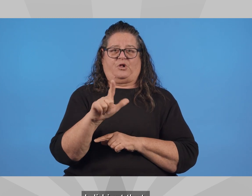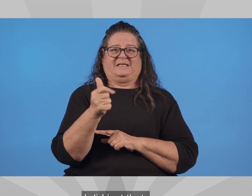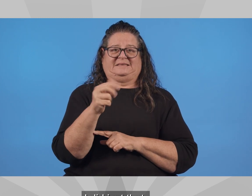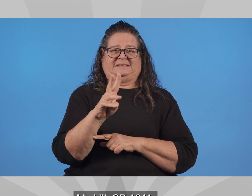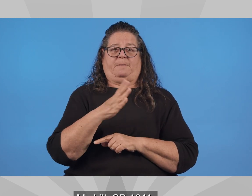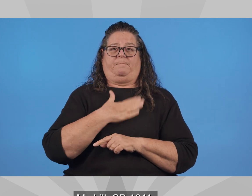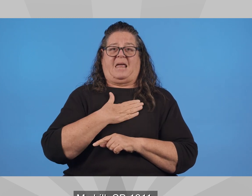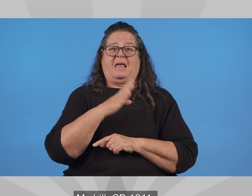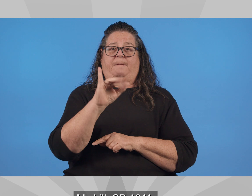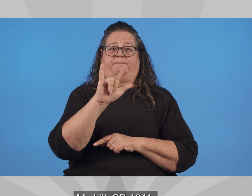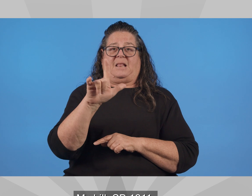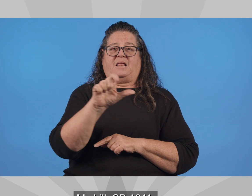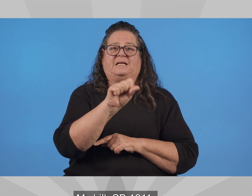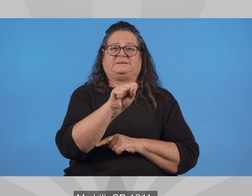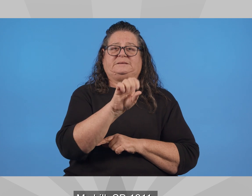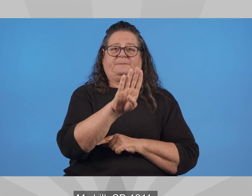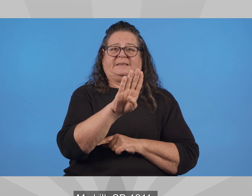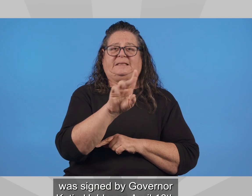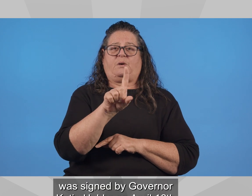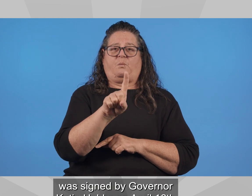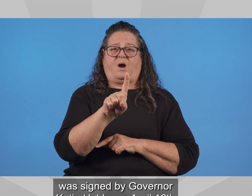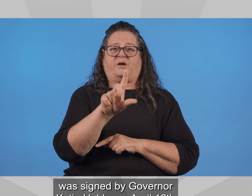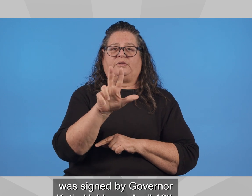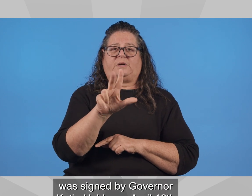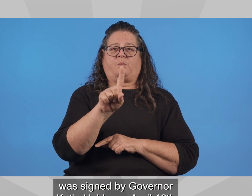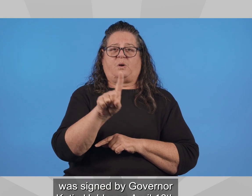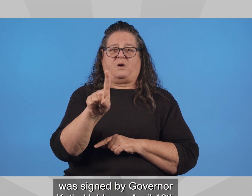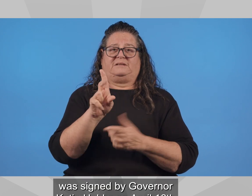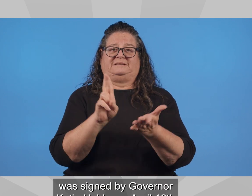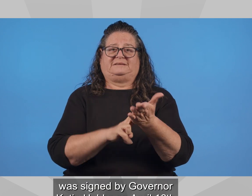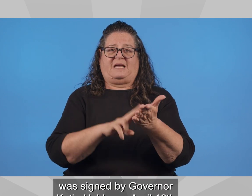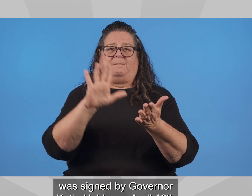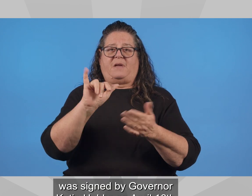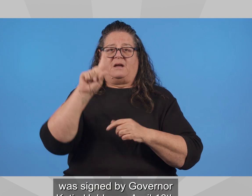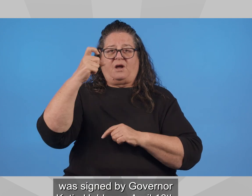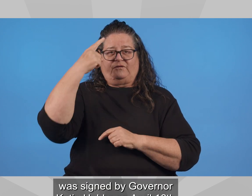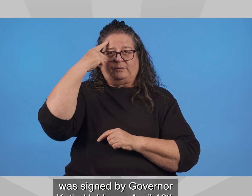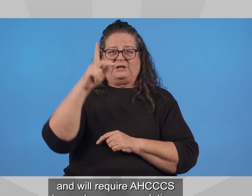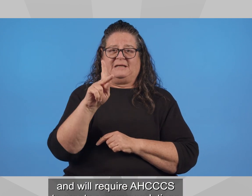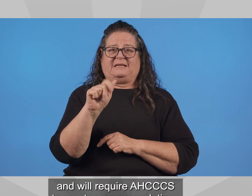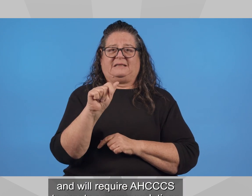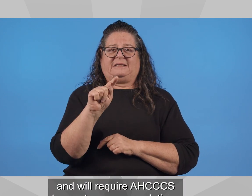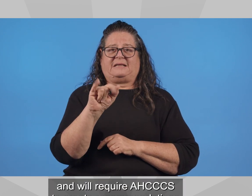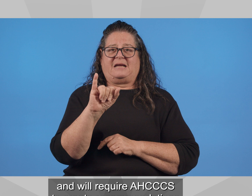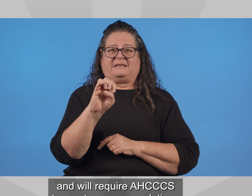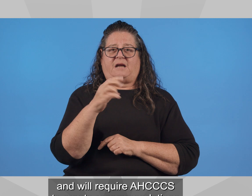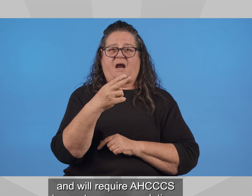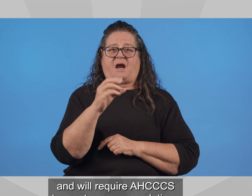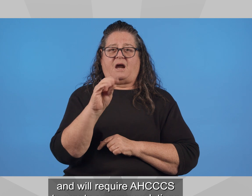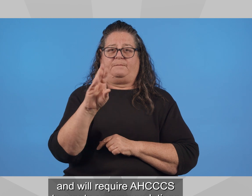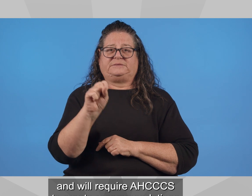that. My bill, SB 1311, was signed by Governor Katie Hobbs on April 16th and will